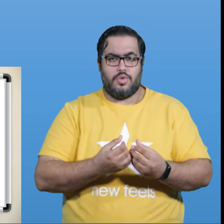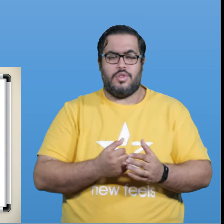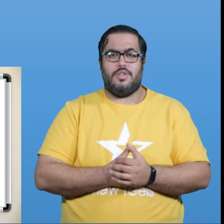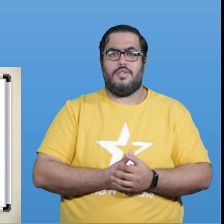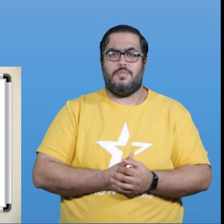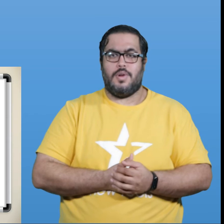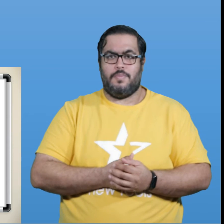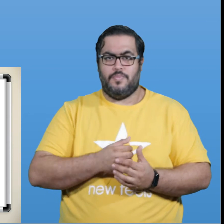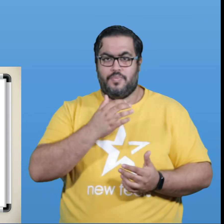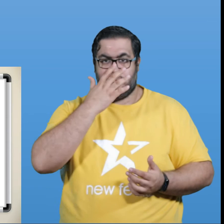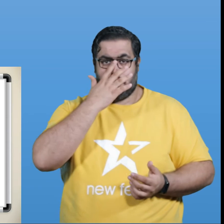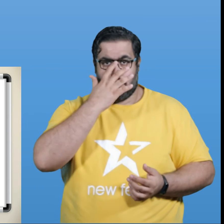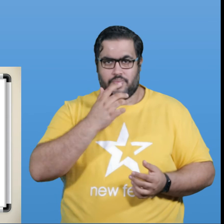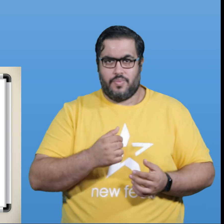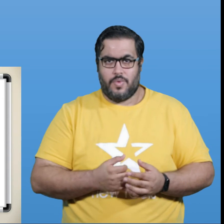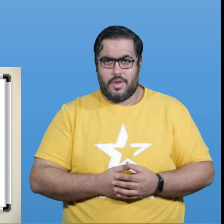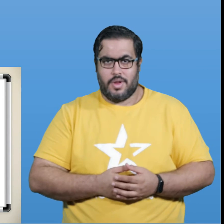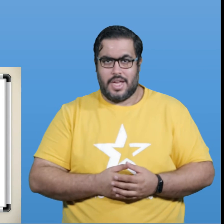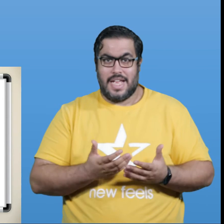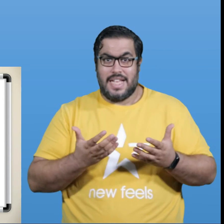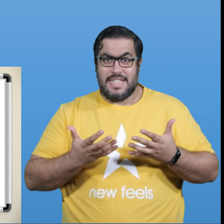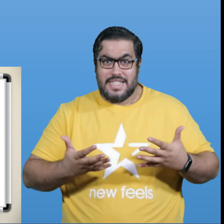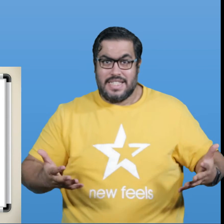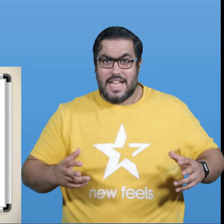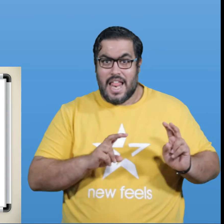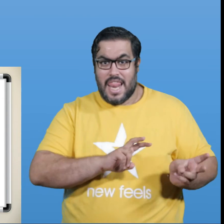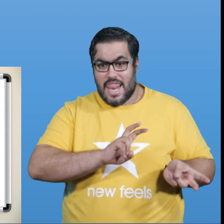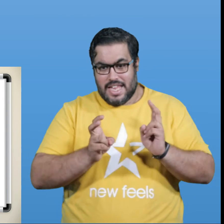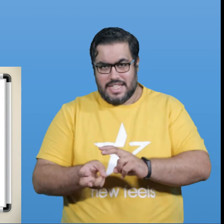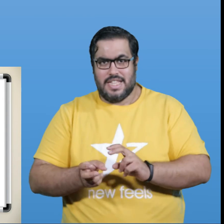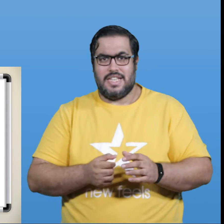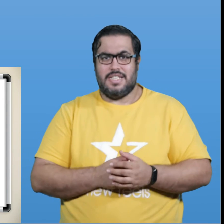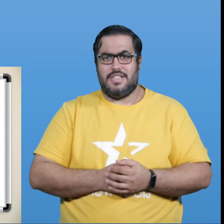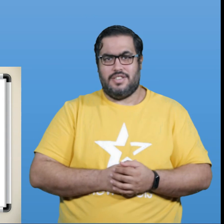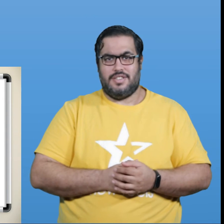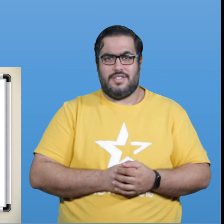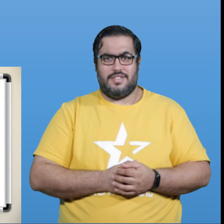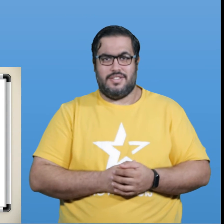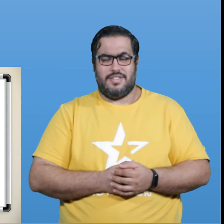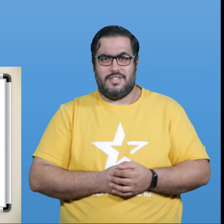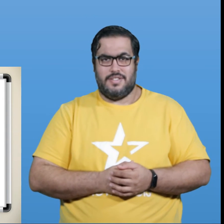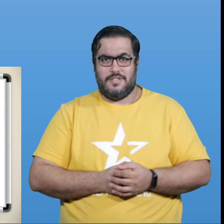become, or they ease the transition into parenthood. So this is the